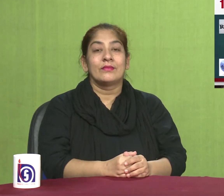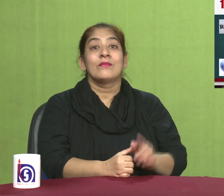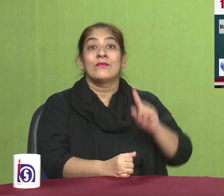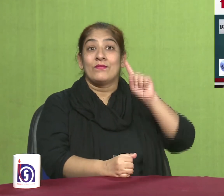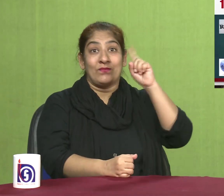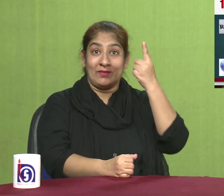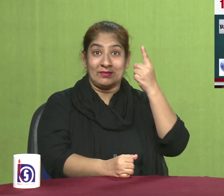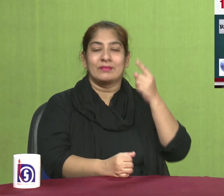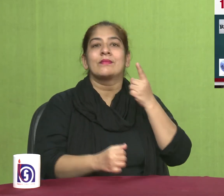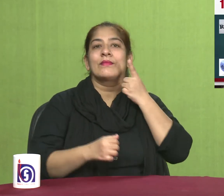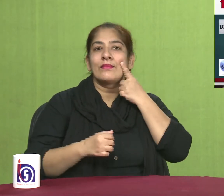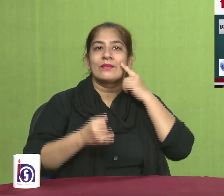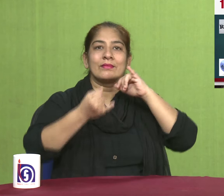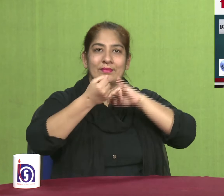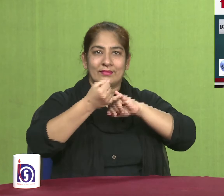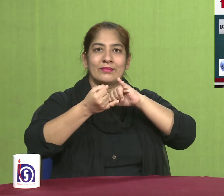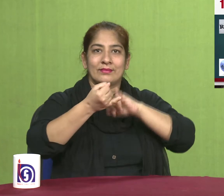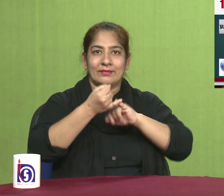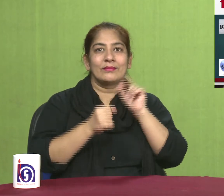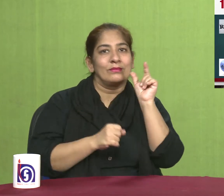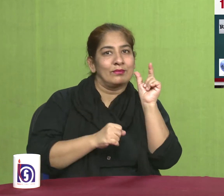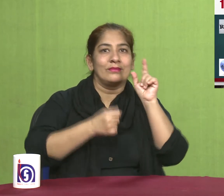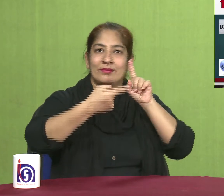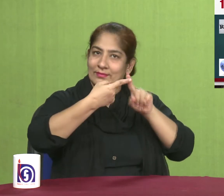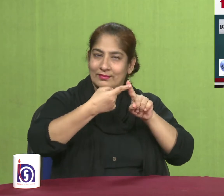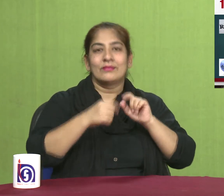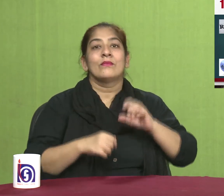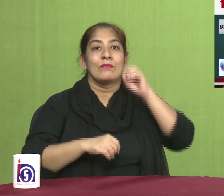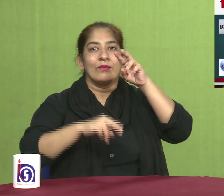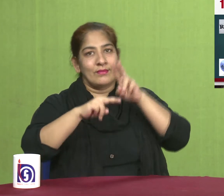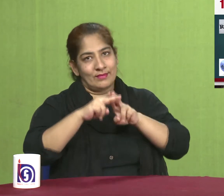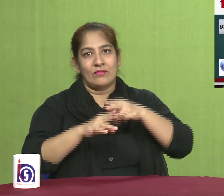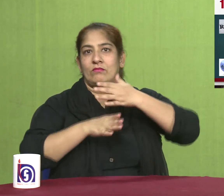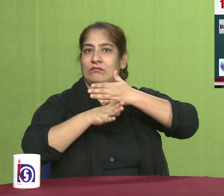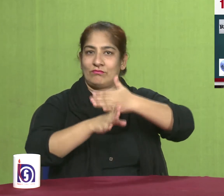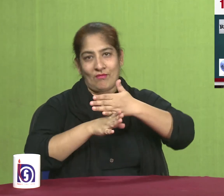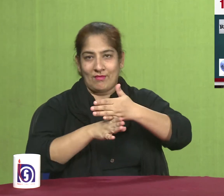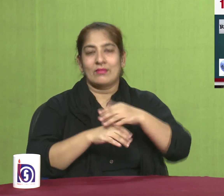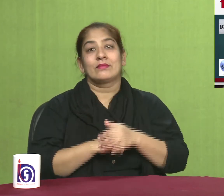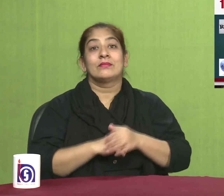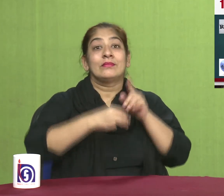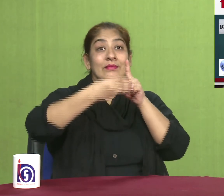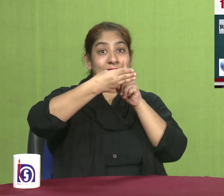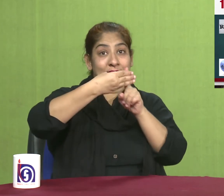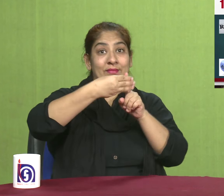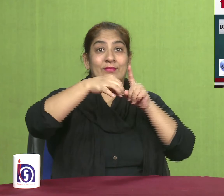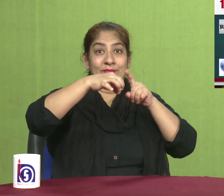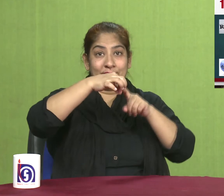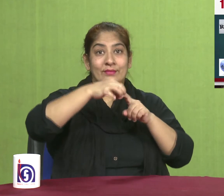The first one is issue of shares. In this,